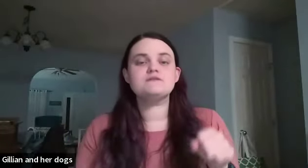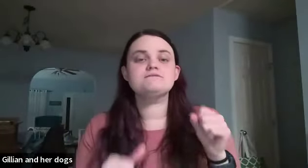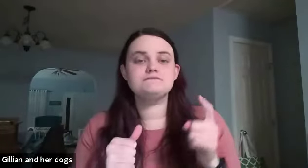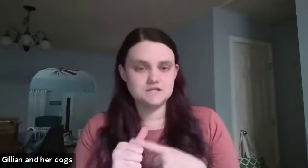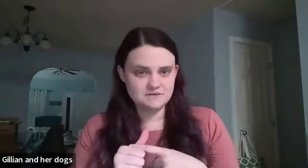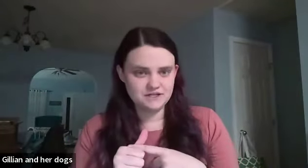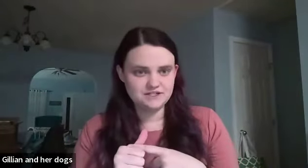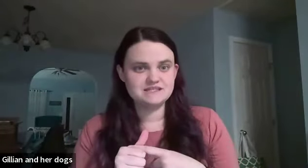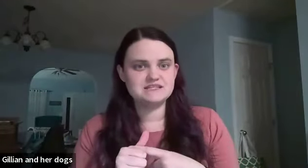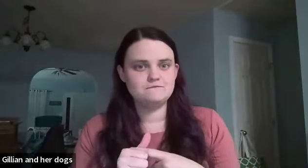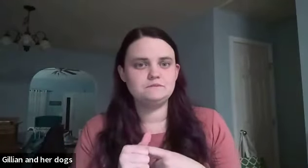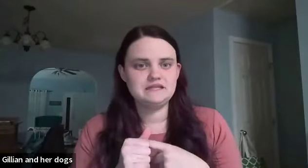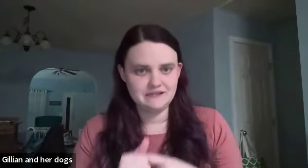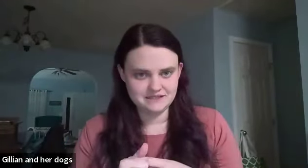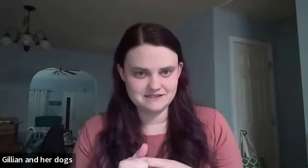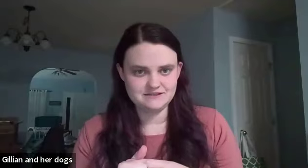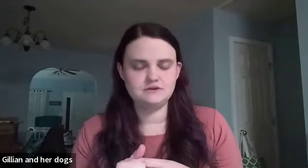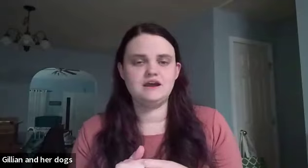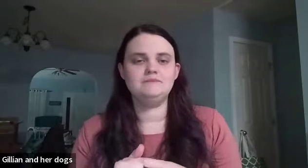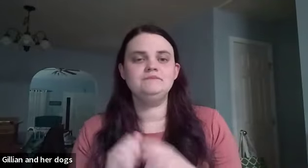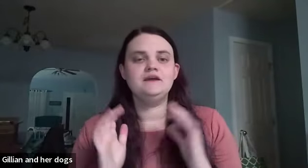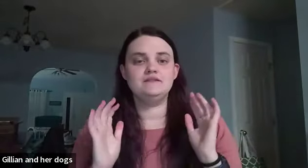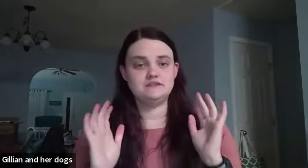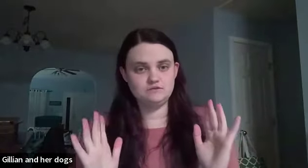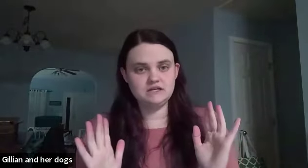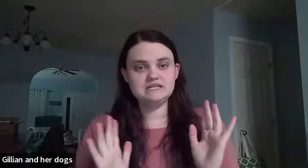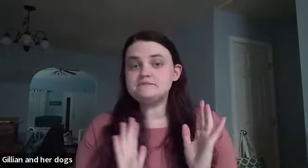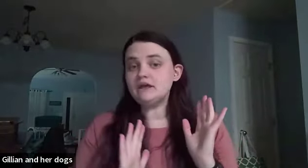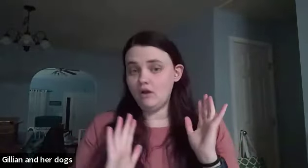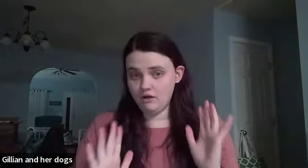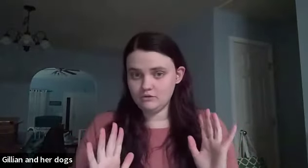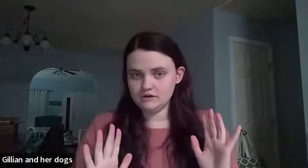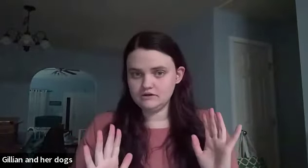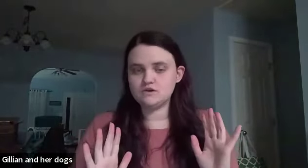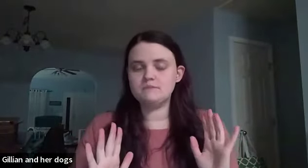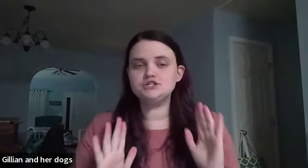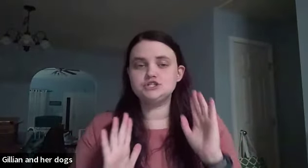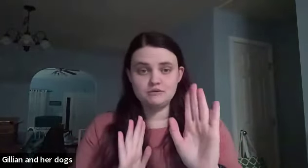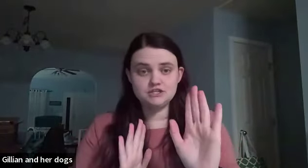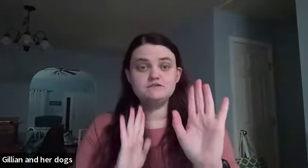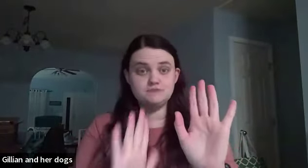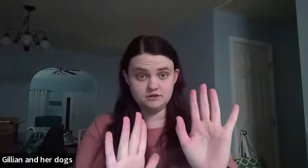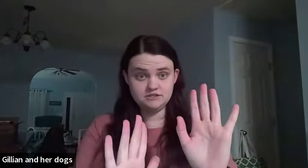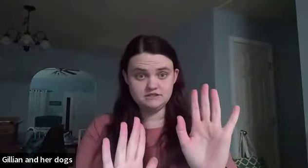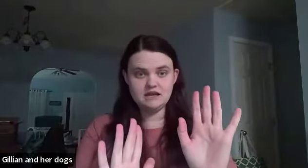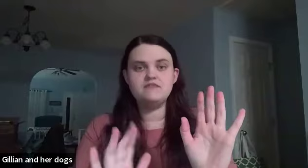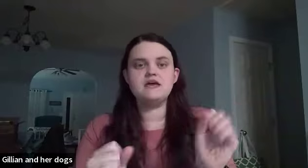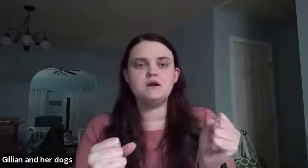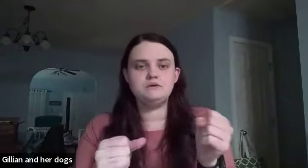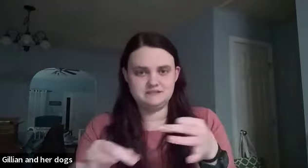the first time we're going to do is the sign for place. Okay, this one is a bit awkward. So I'm going to show it to you first and then I will